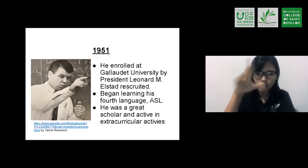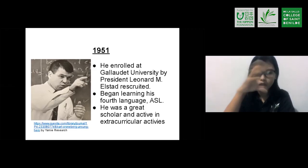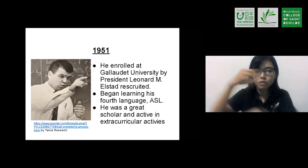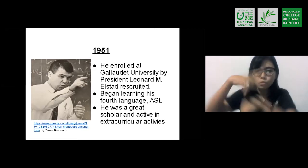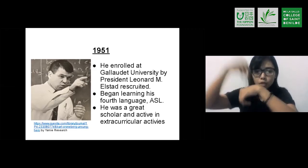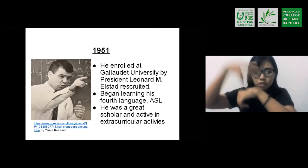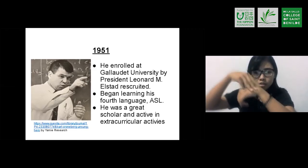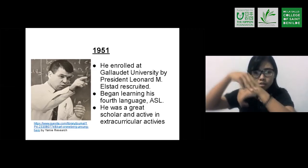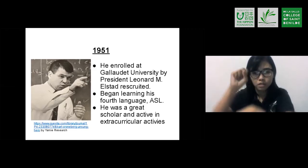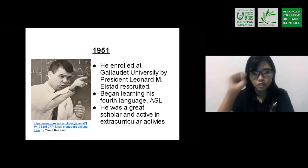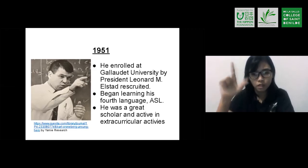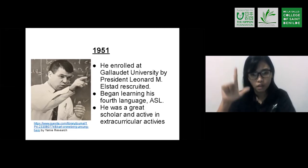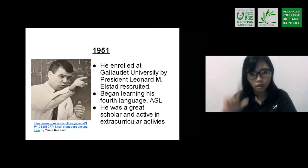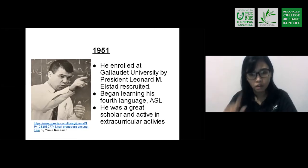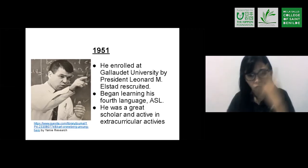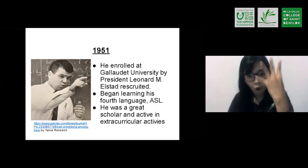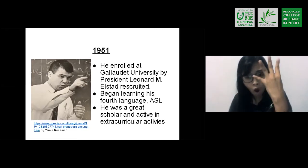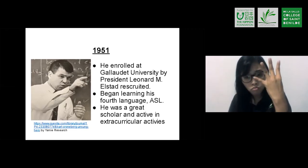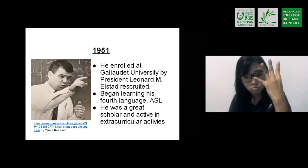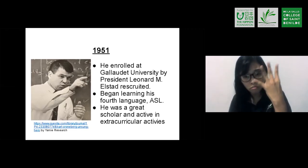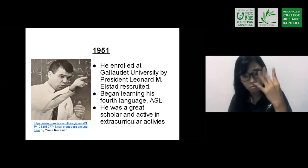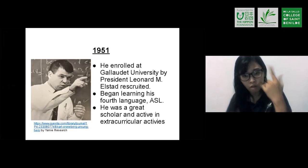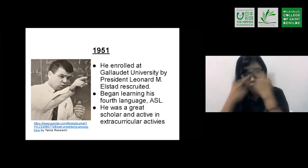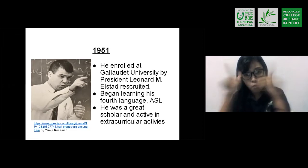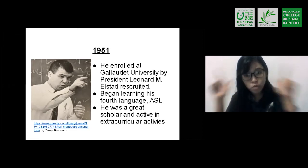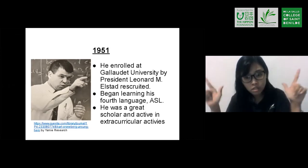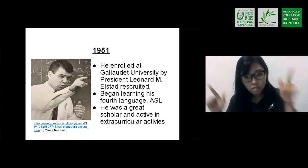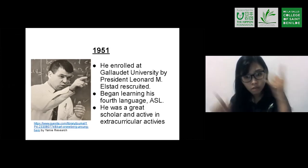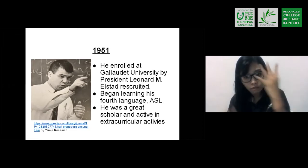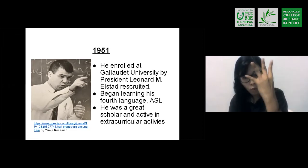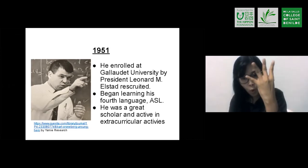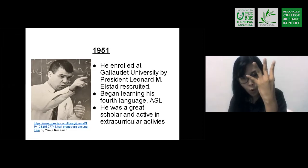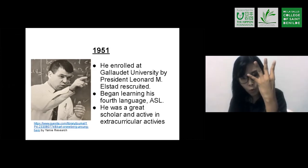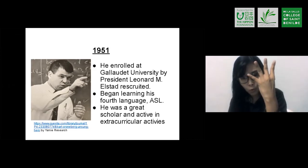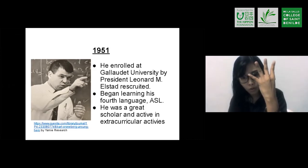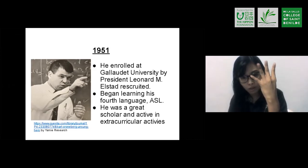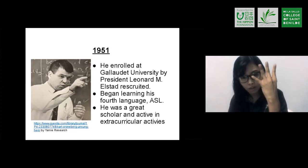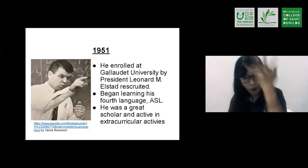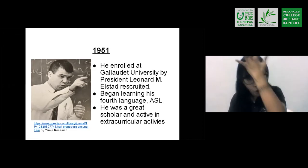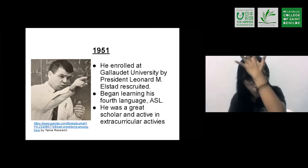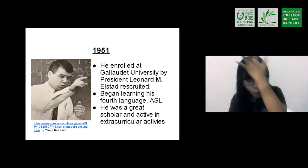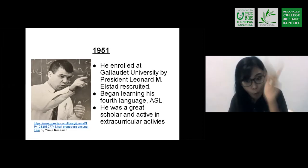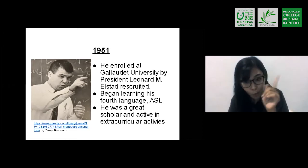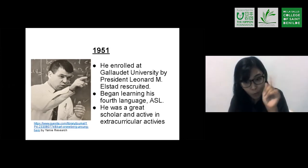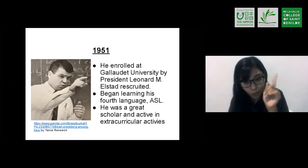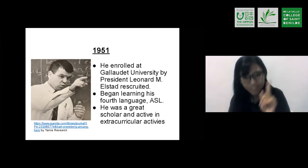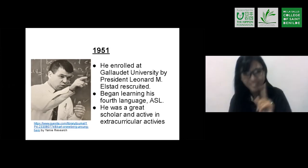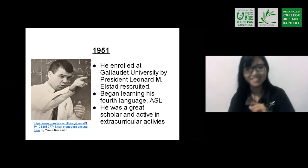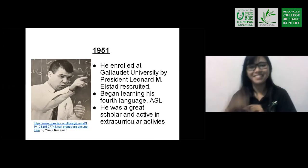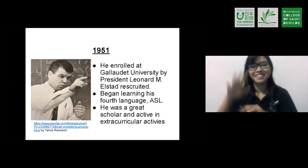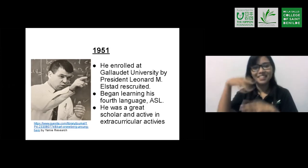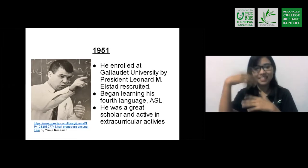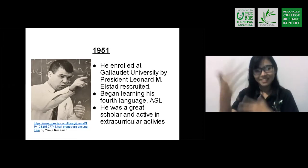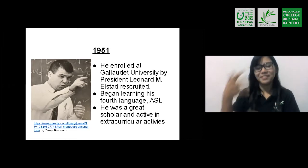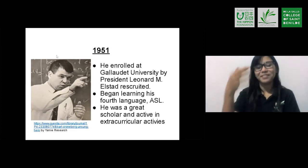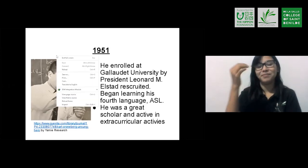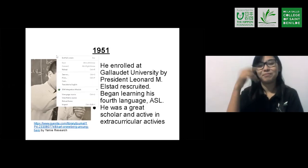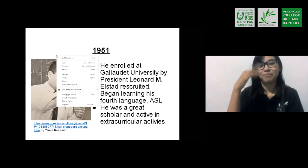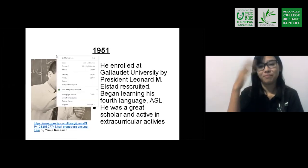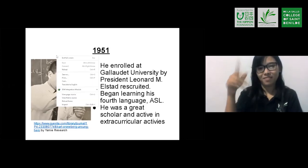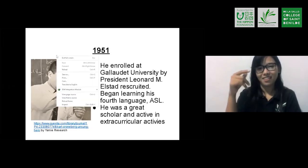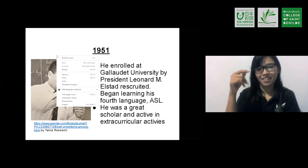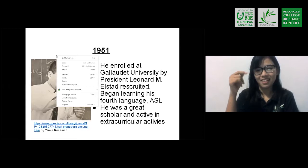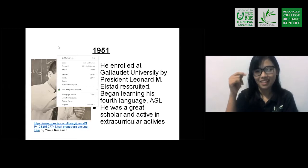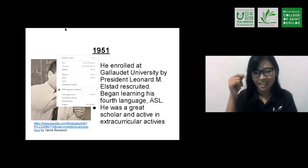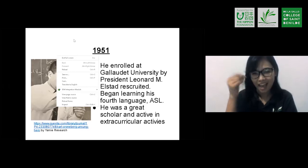SSL, Swedish Sign Language, ASL. So altogether 4. And someone was asking a question.